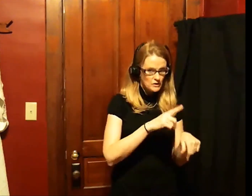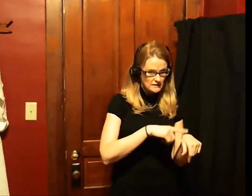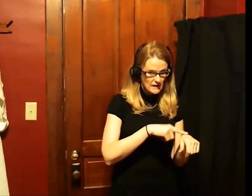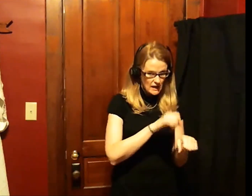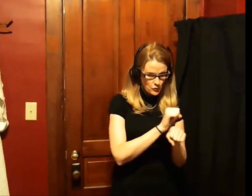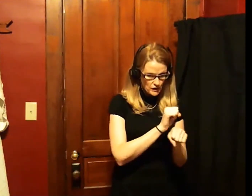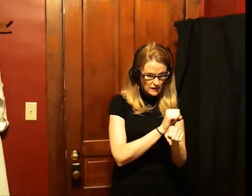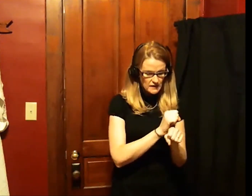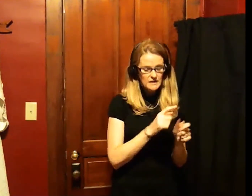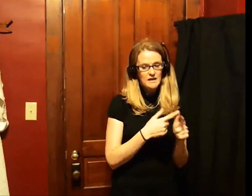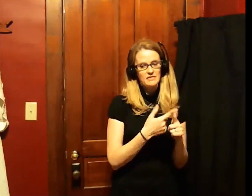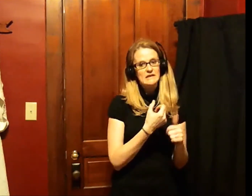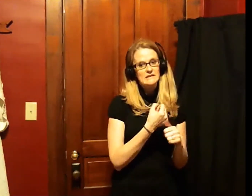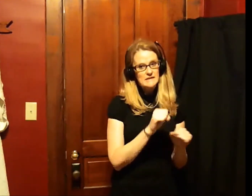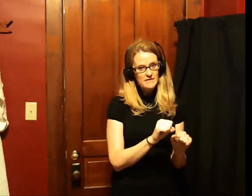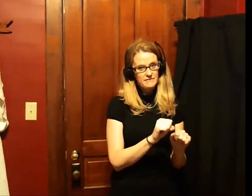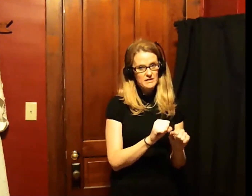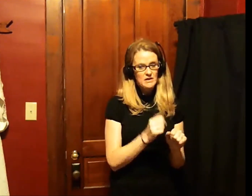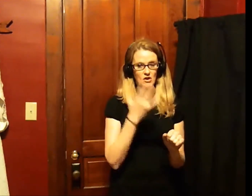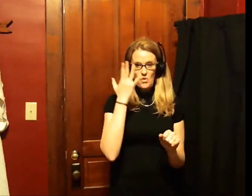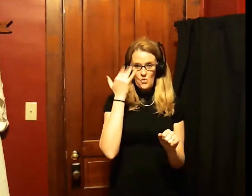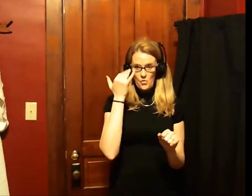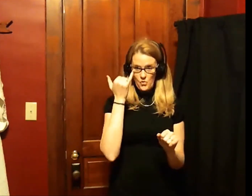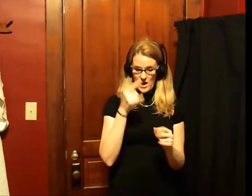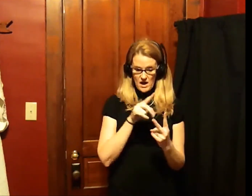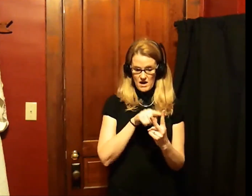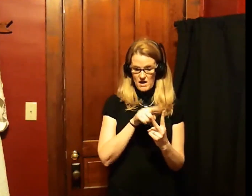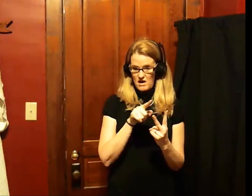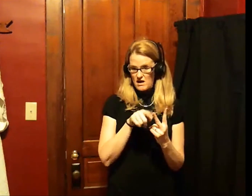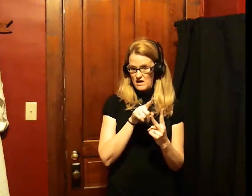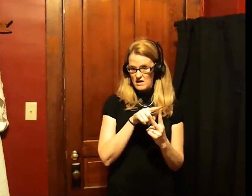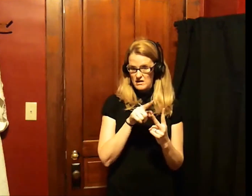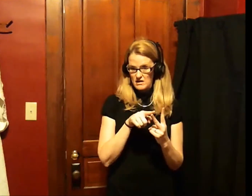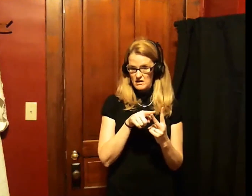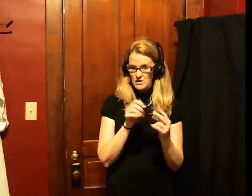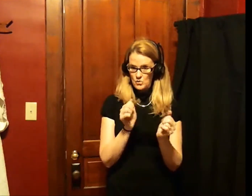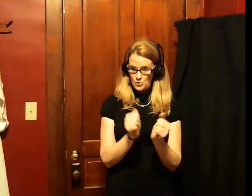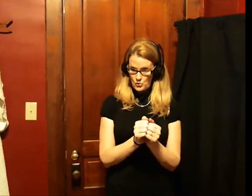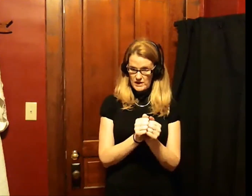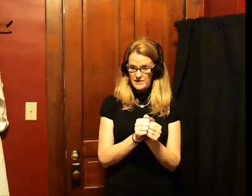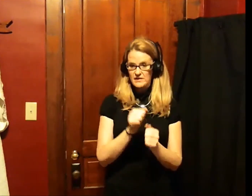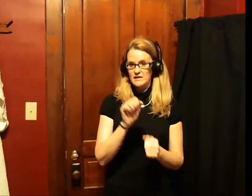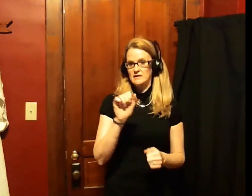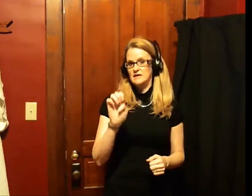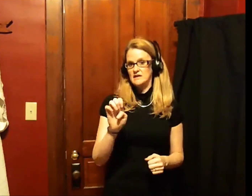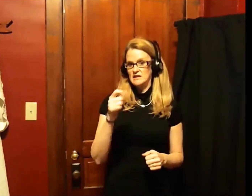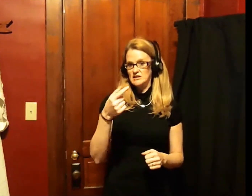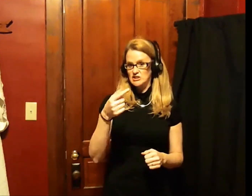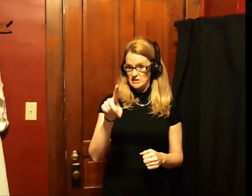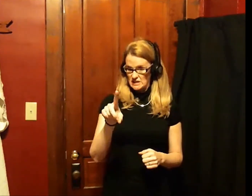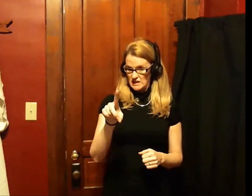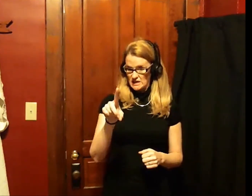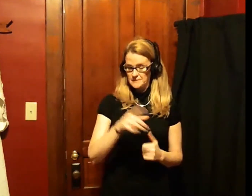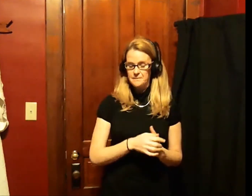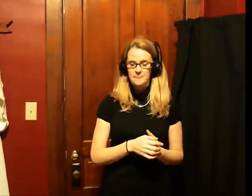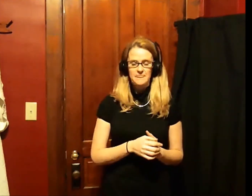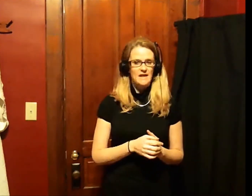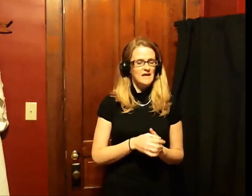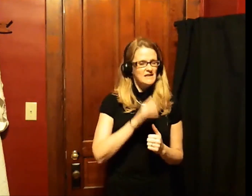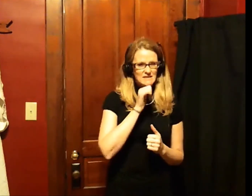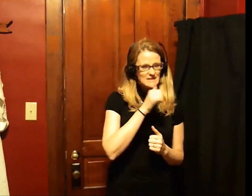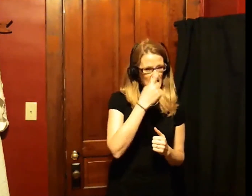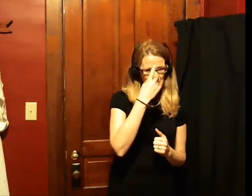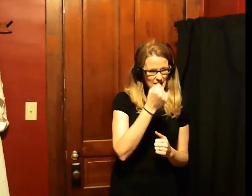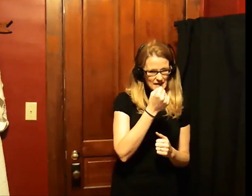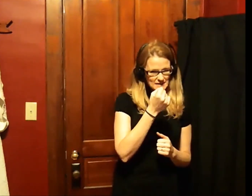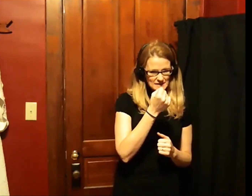acting and it's much safer. The reason for these two medications with this EGD exam